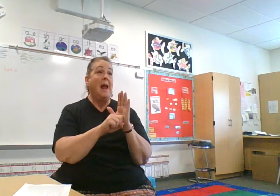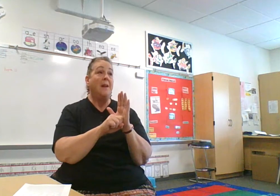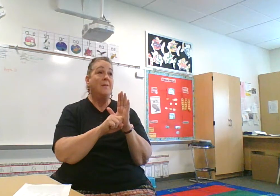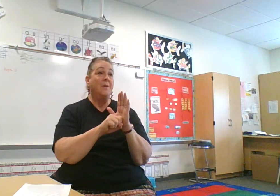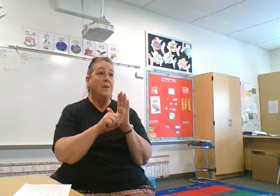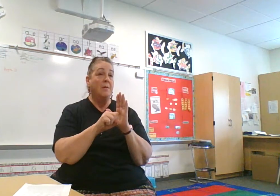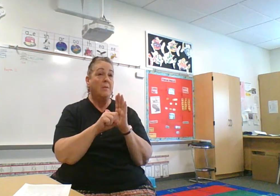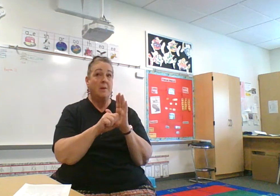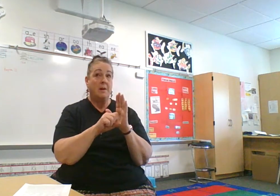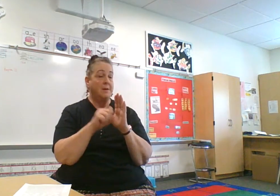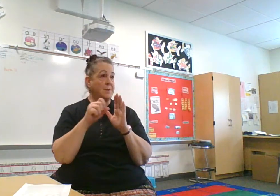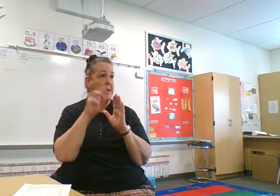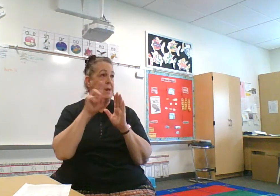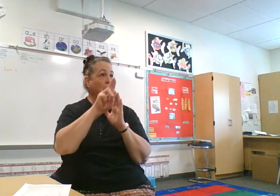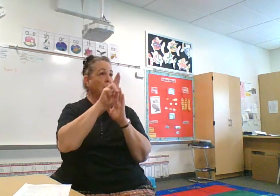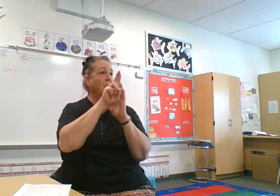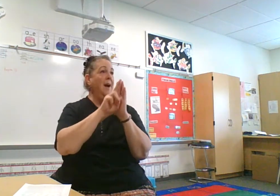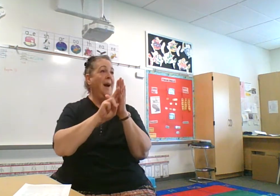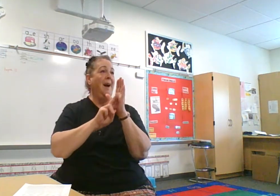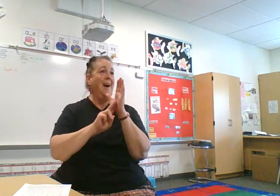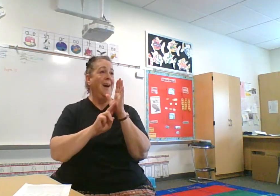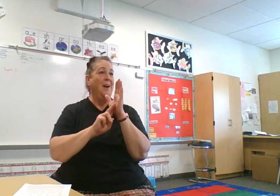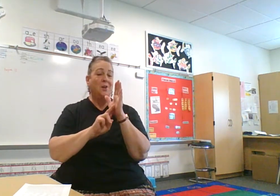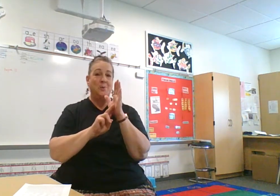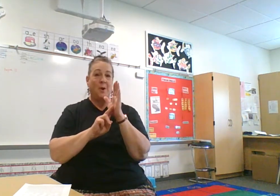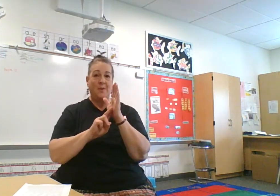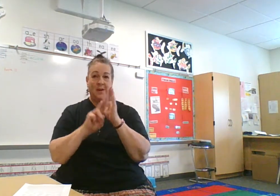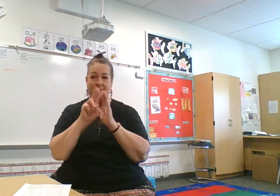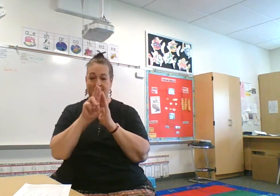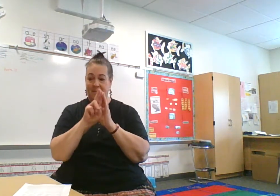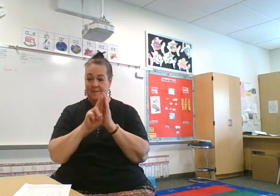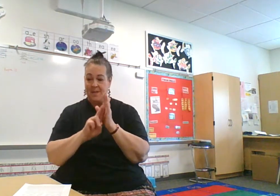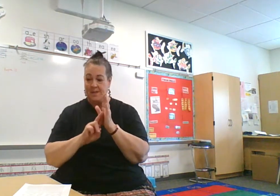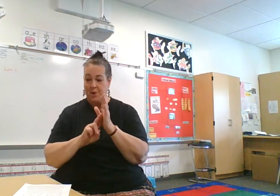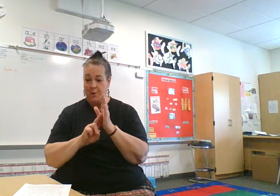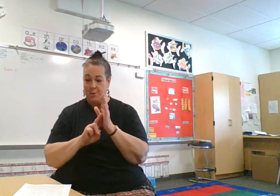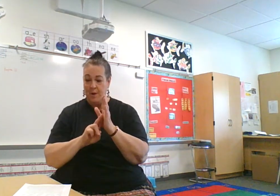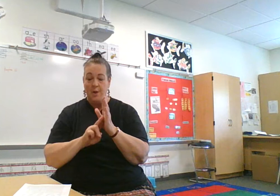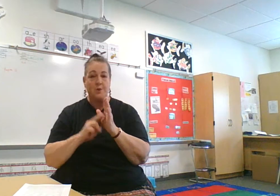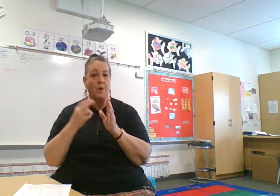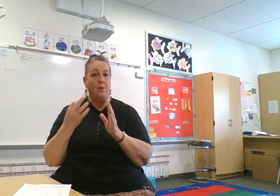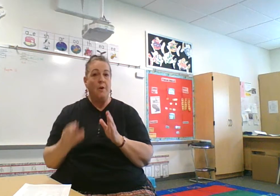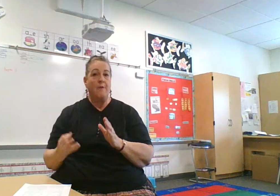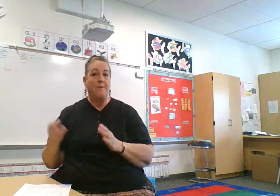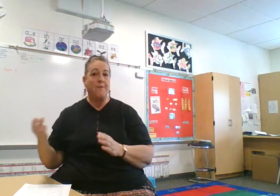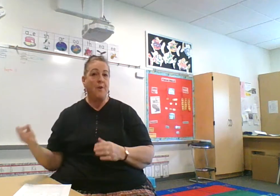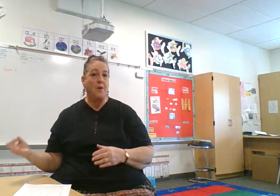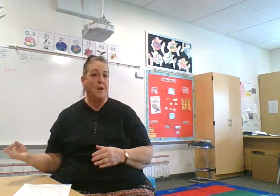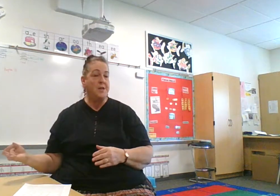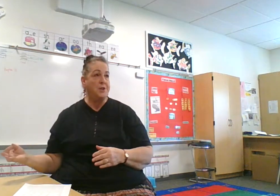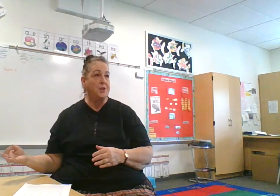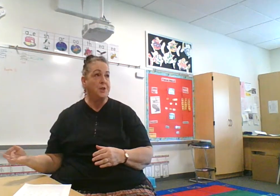And what did I just say? Your. U-R-E is a U. So furnish,